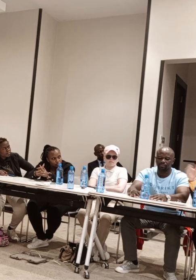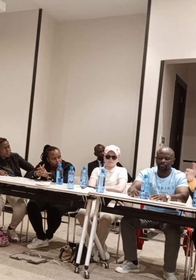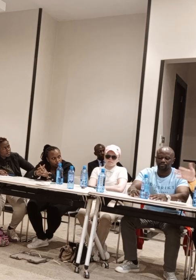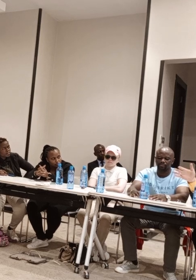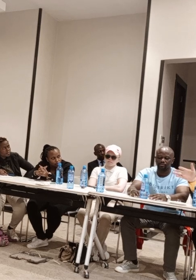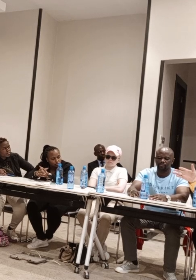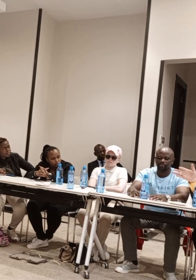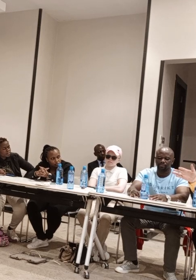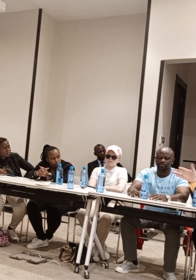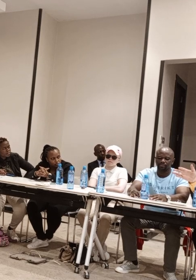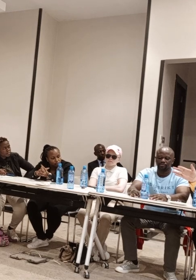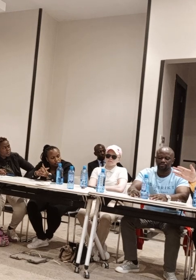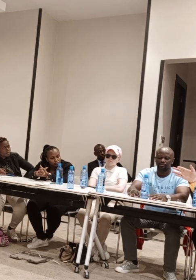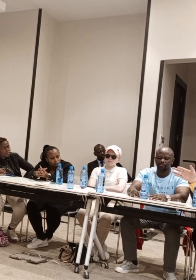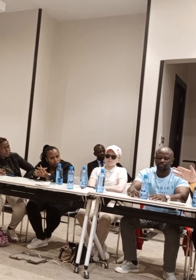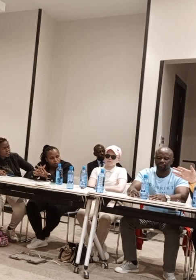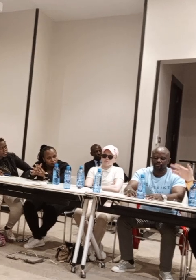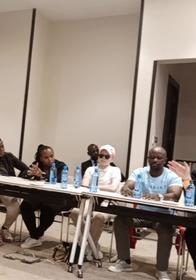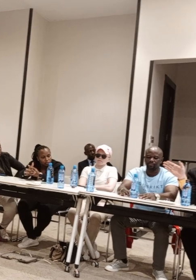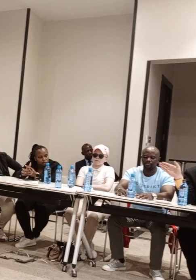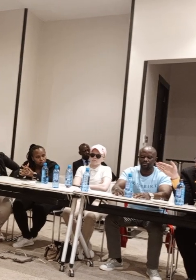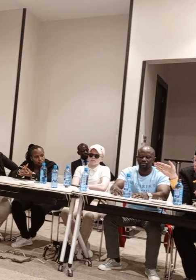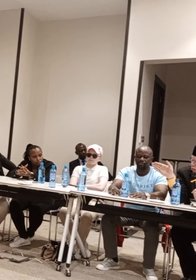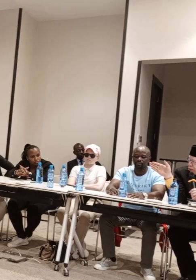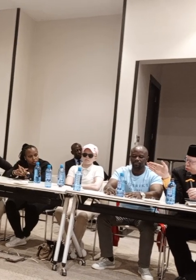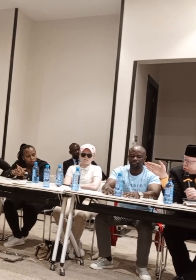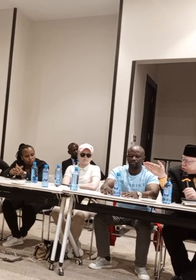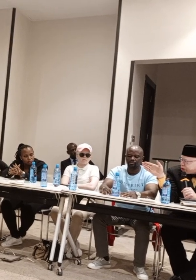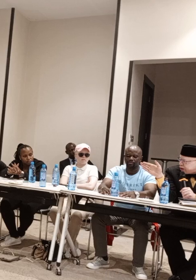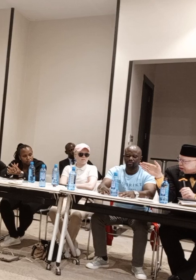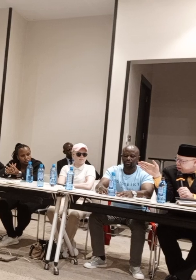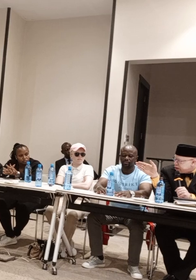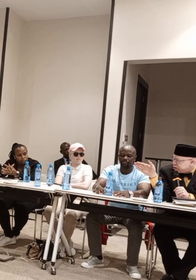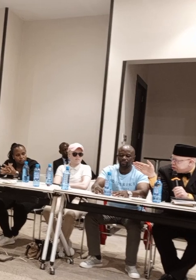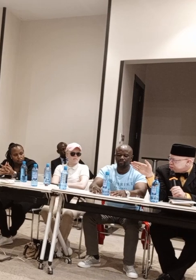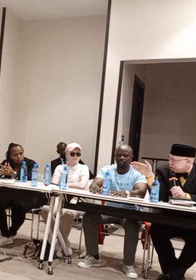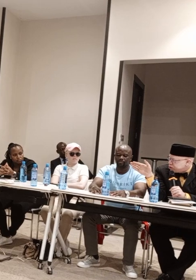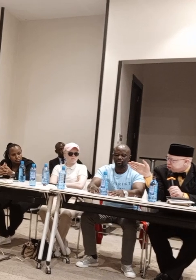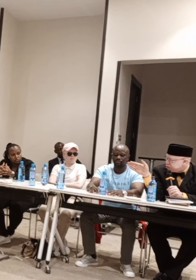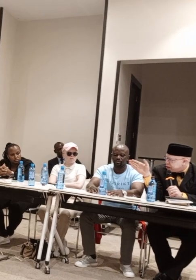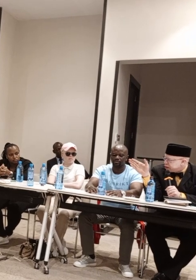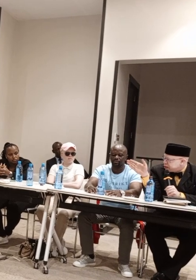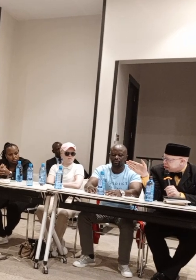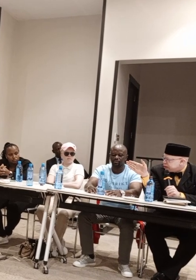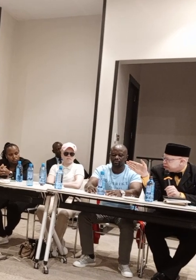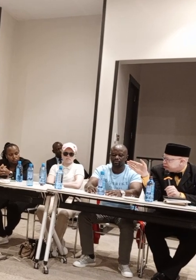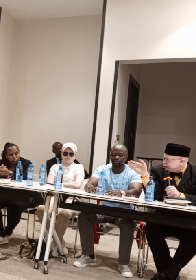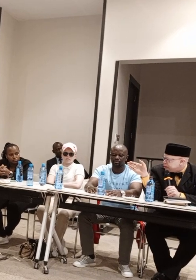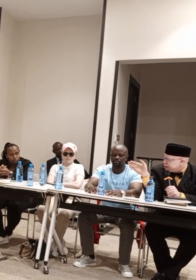terms of advocacy, that's what I mean. And even the young people who are there, people school,